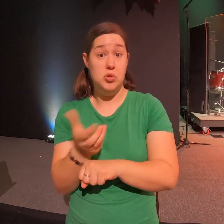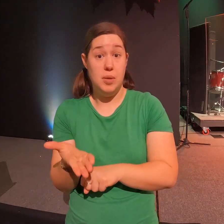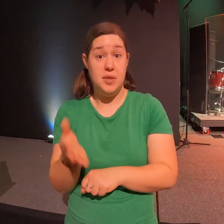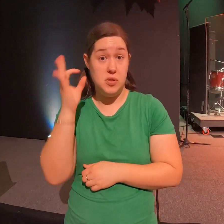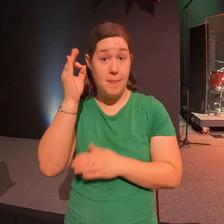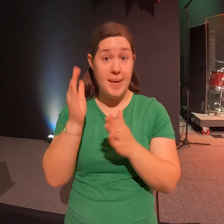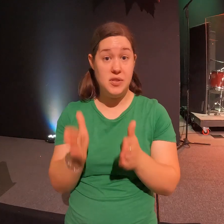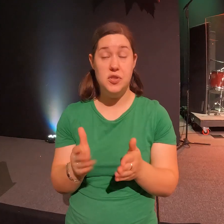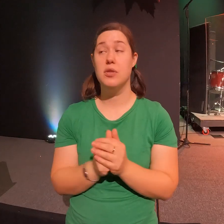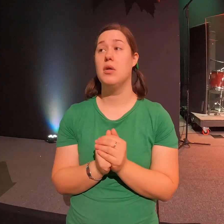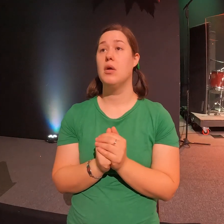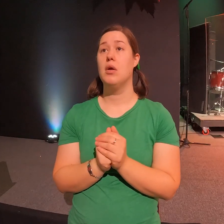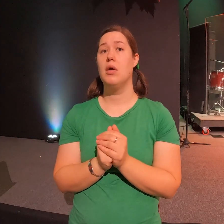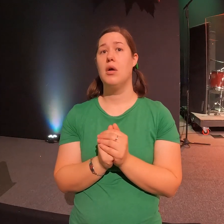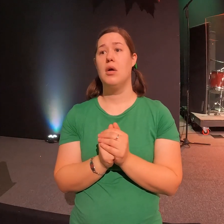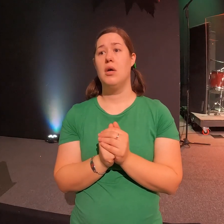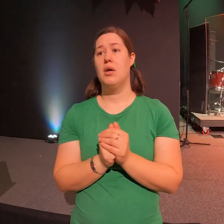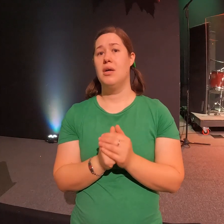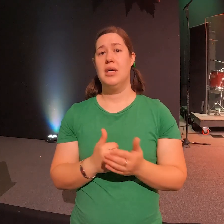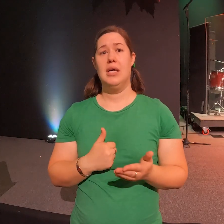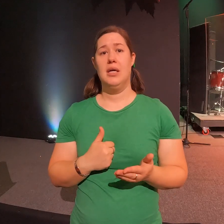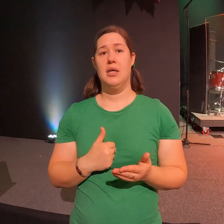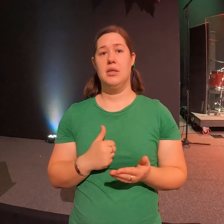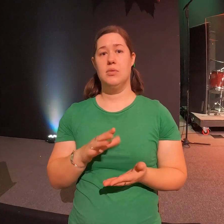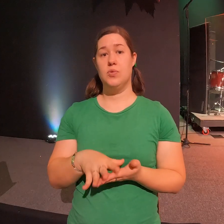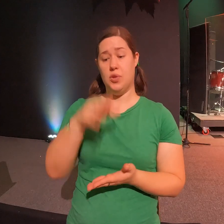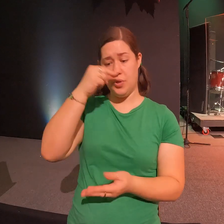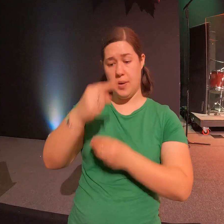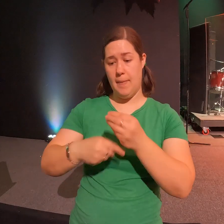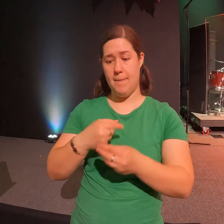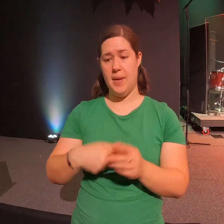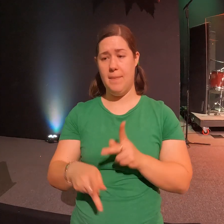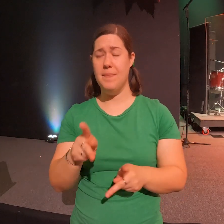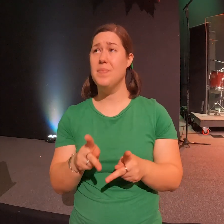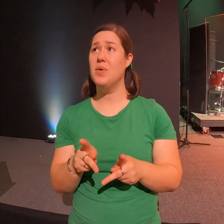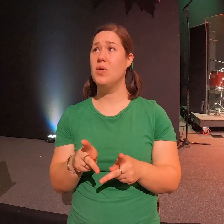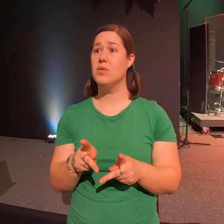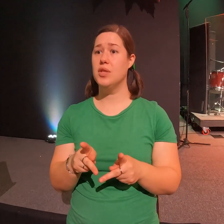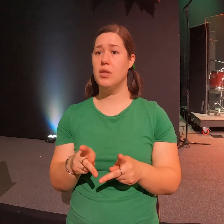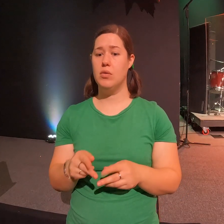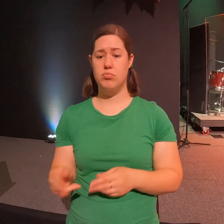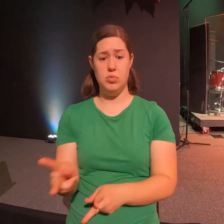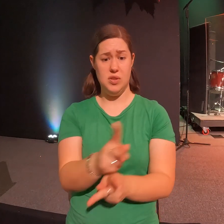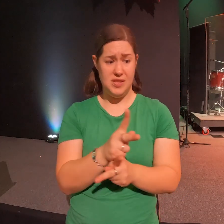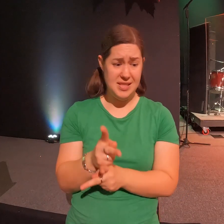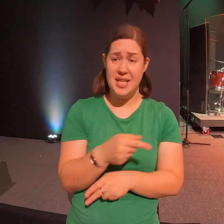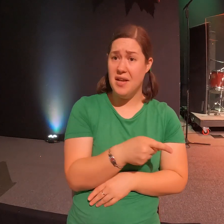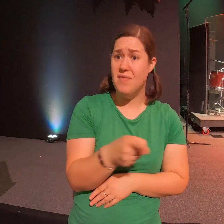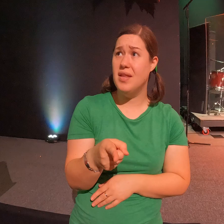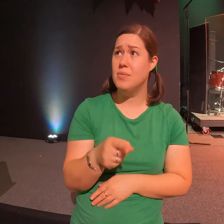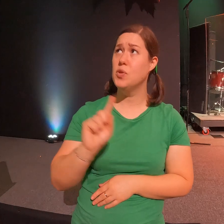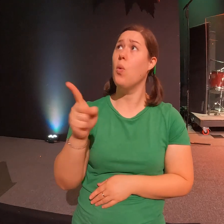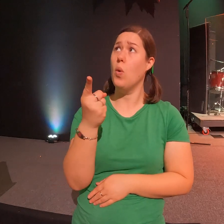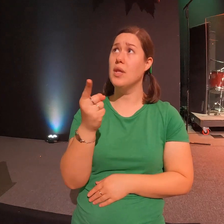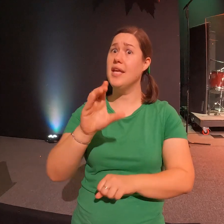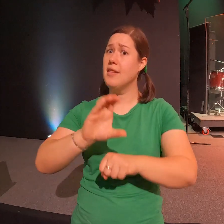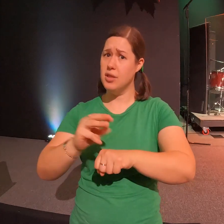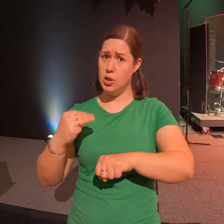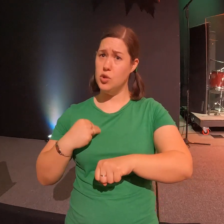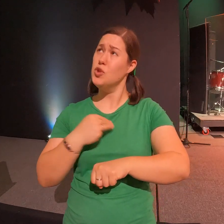just talking about the people who are members in my church, right? That's all I've got to take care of. And God was like,